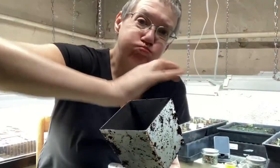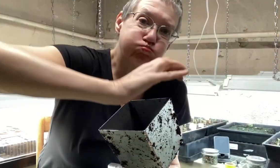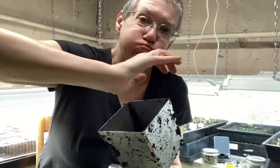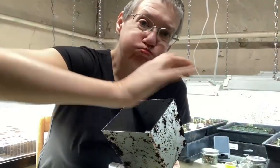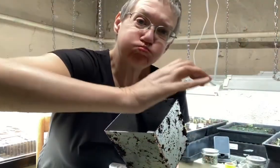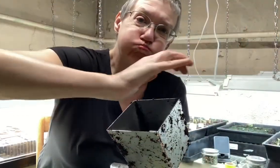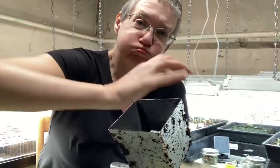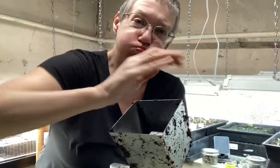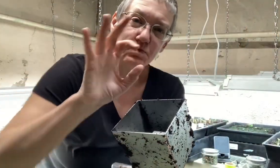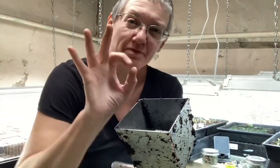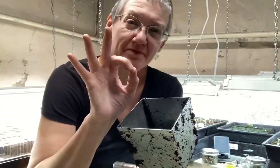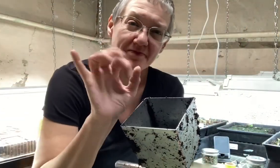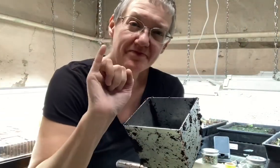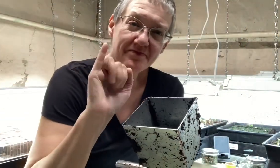And pack it in well.